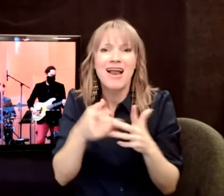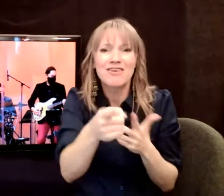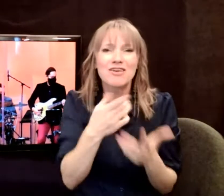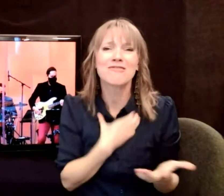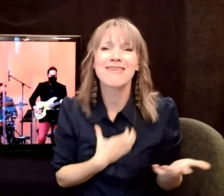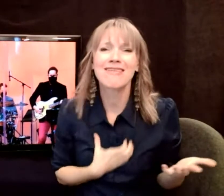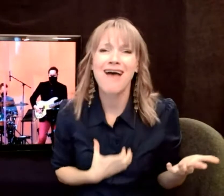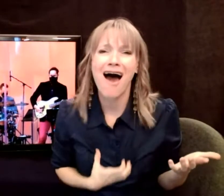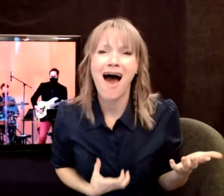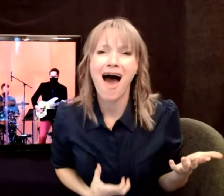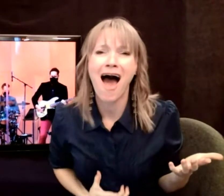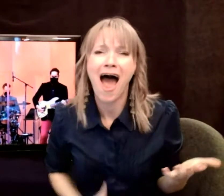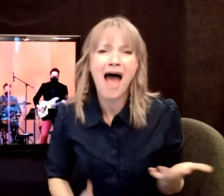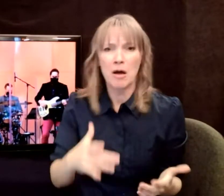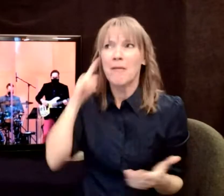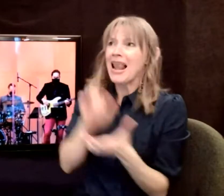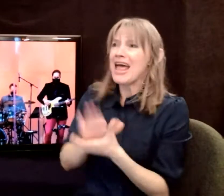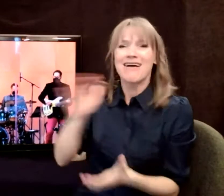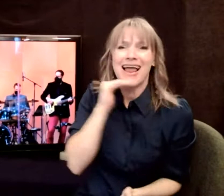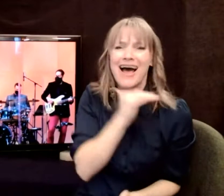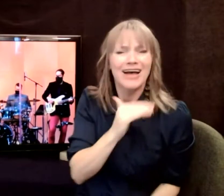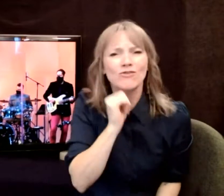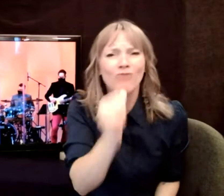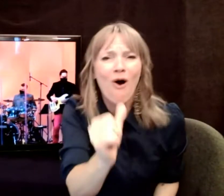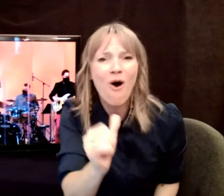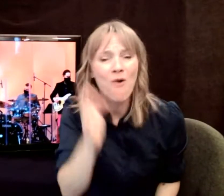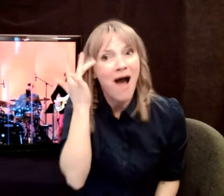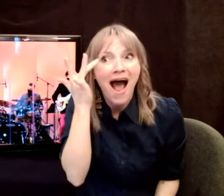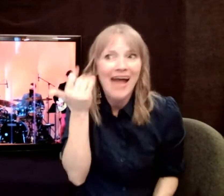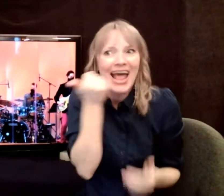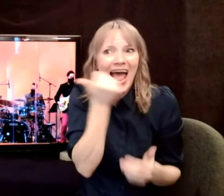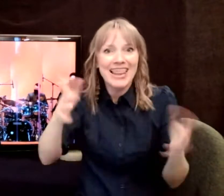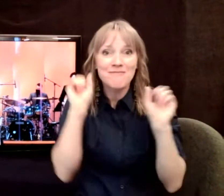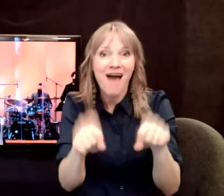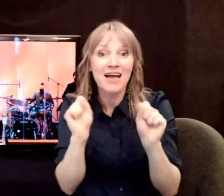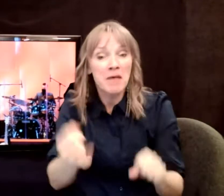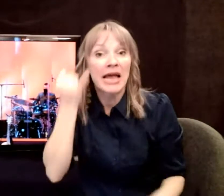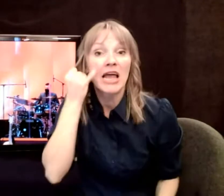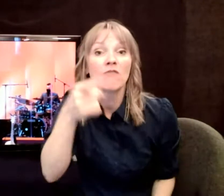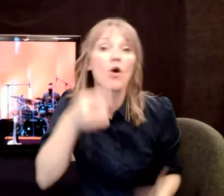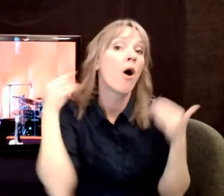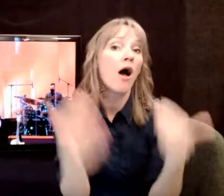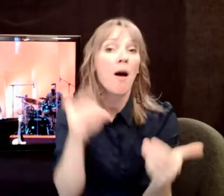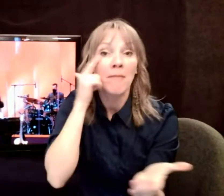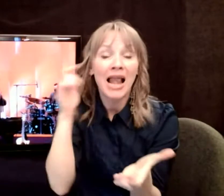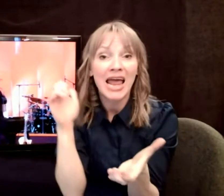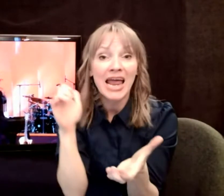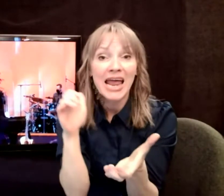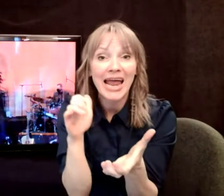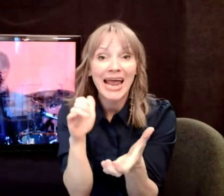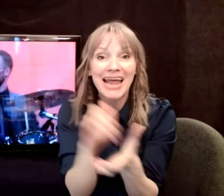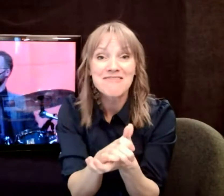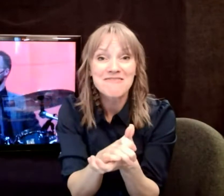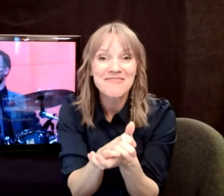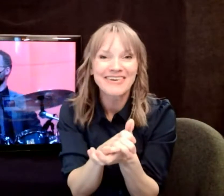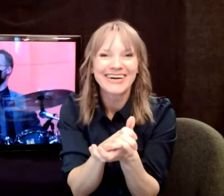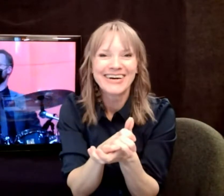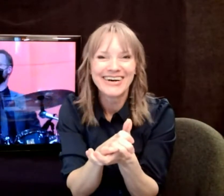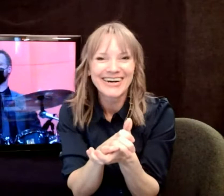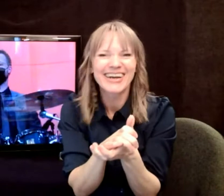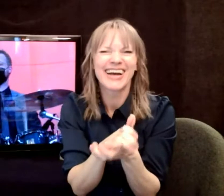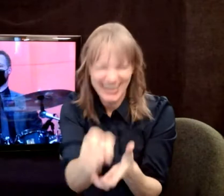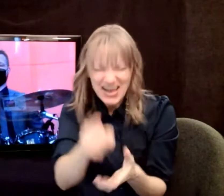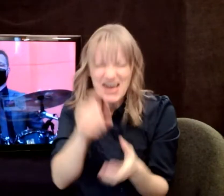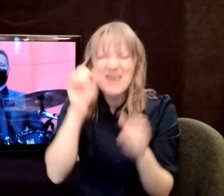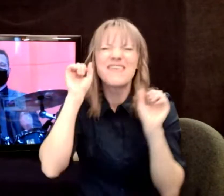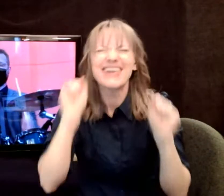be deceived, 'cause everything's possible if you just believe. Then